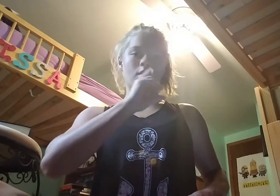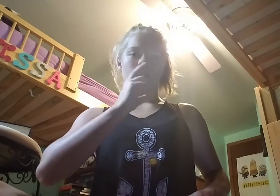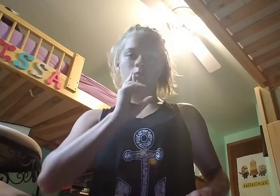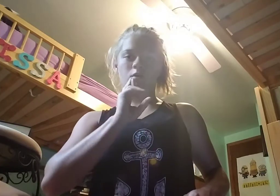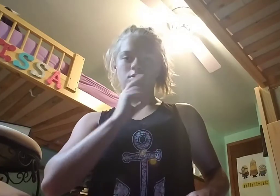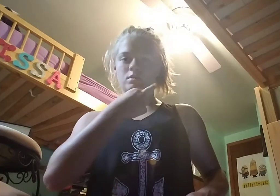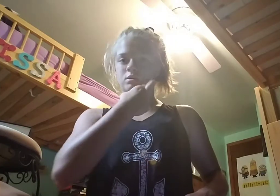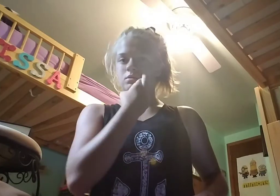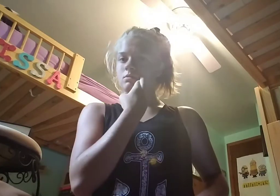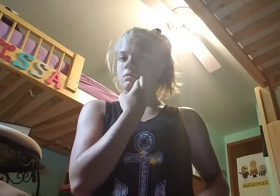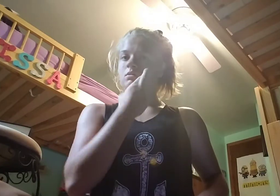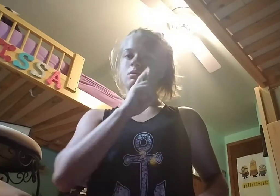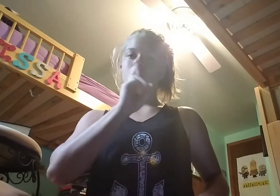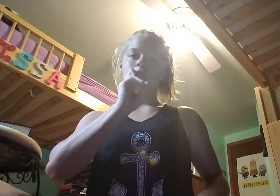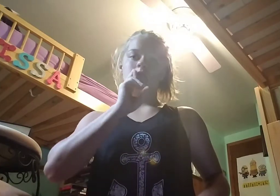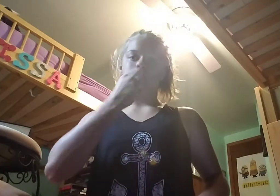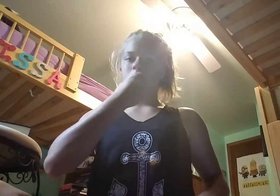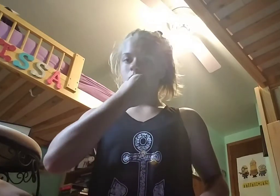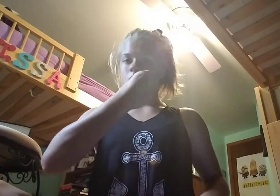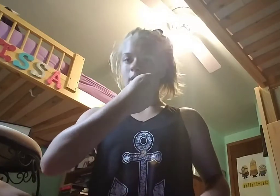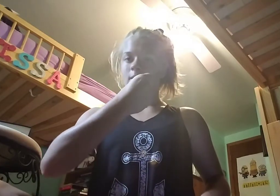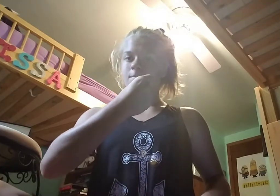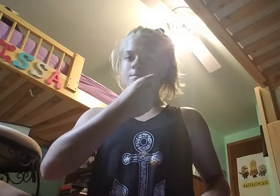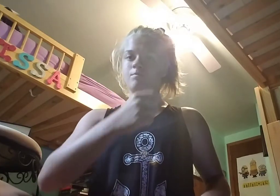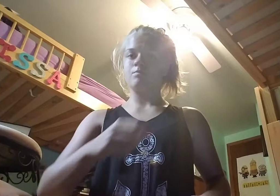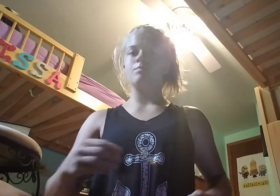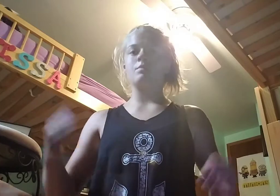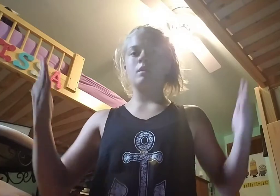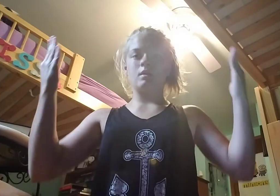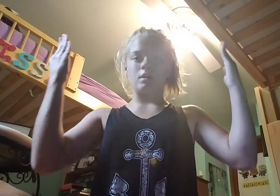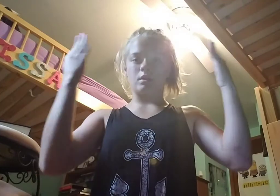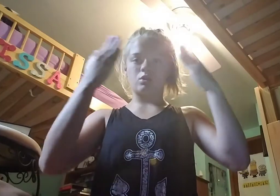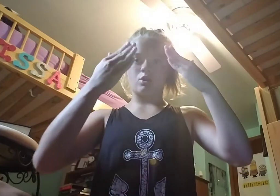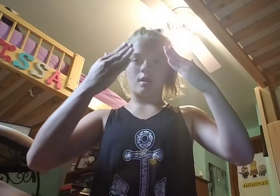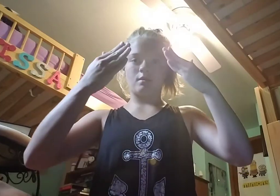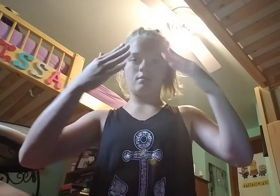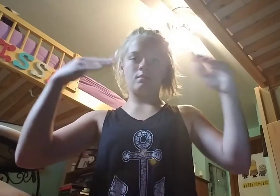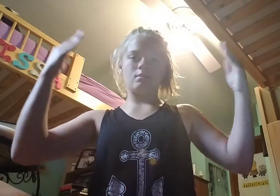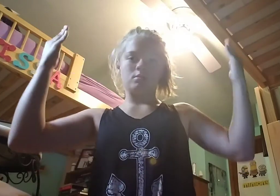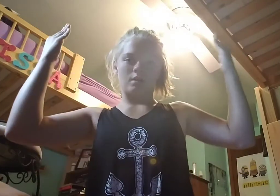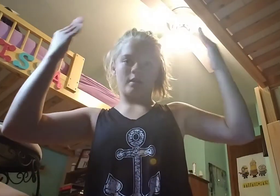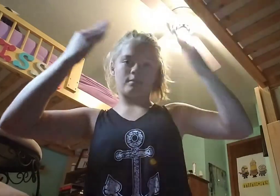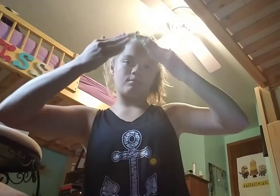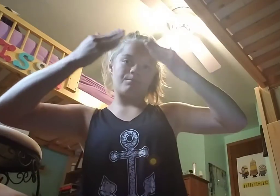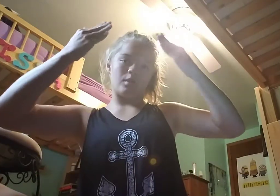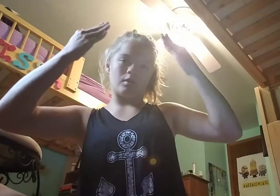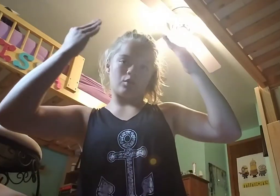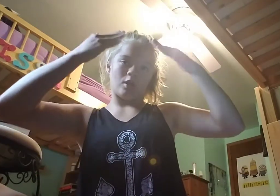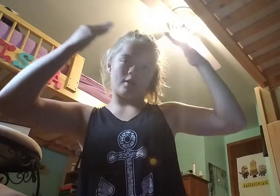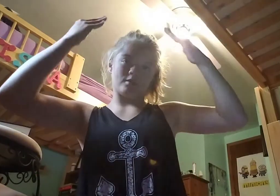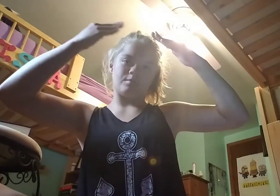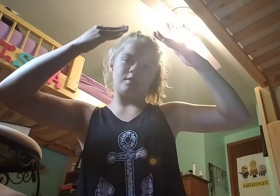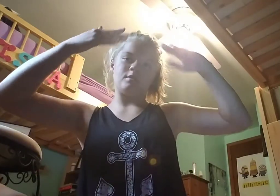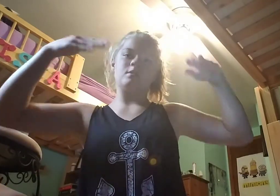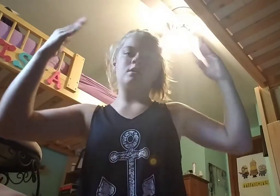white roses, red. Each shade, it's kind of like, you know, shade or something,